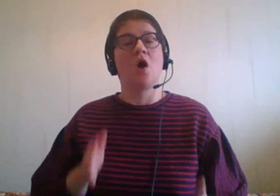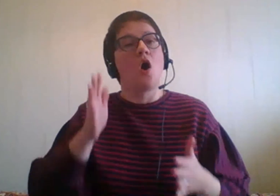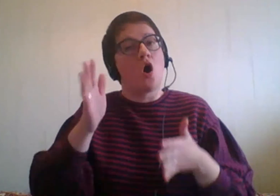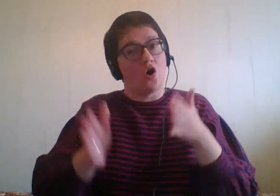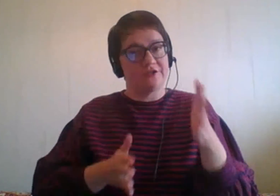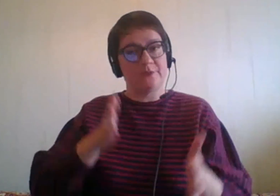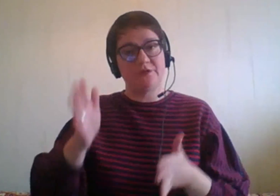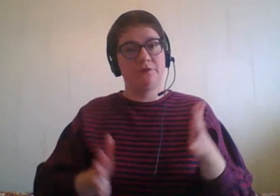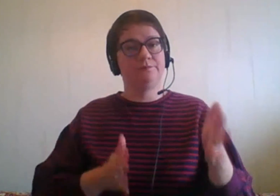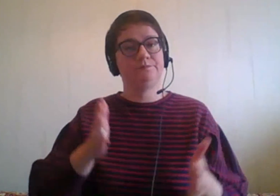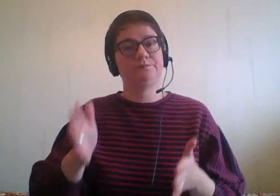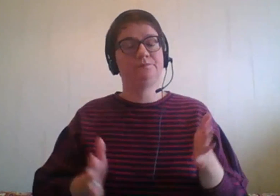Hospital,